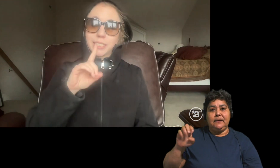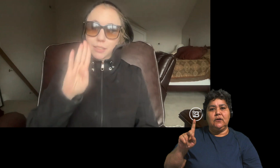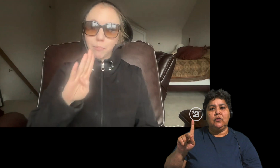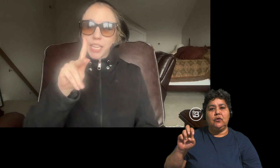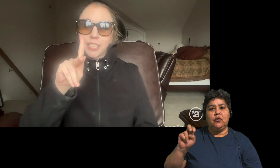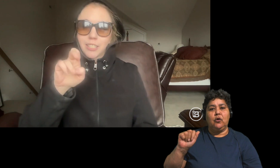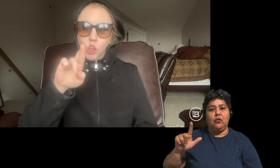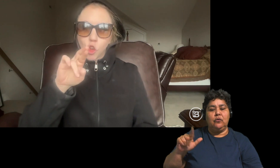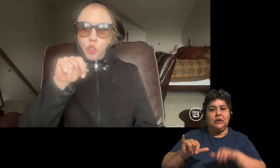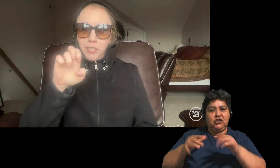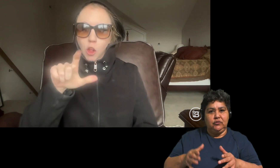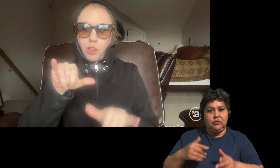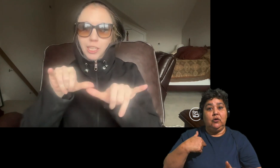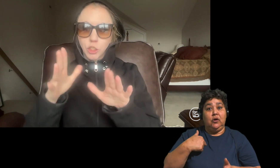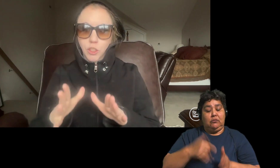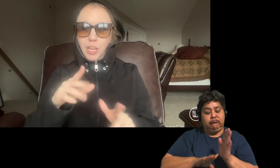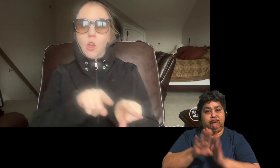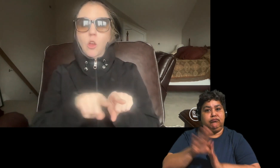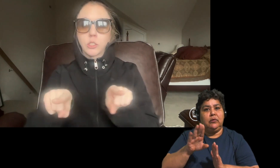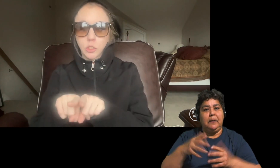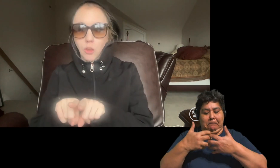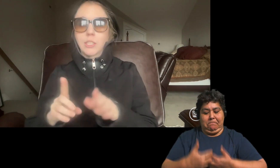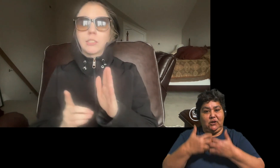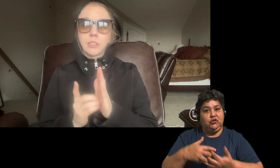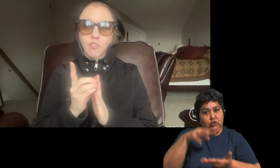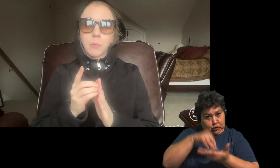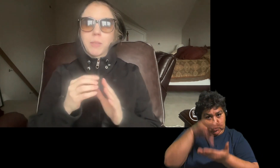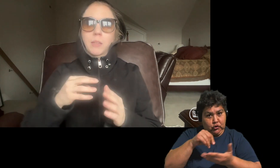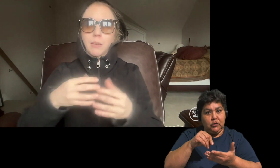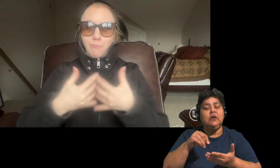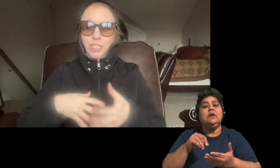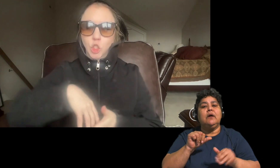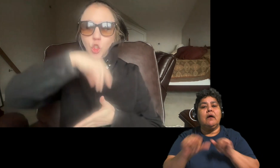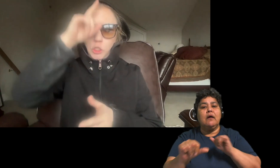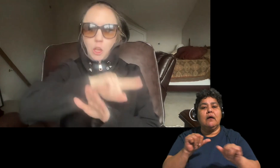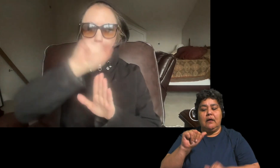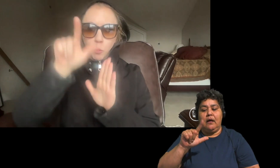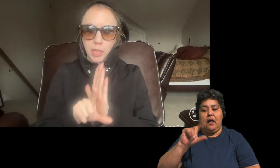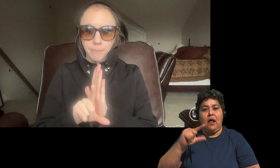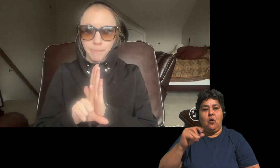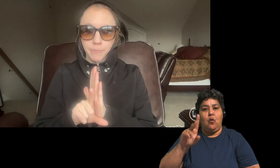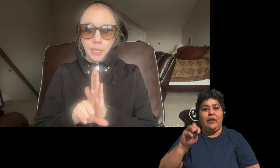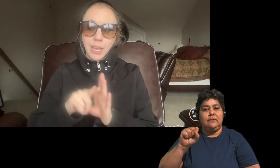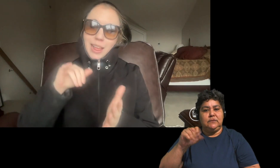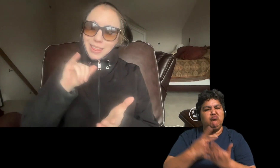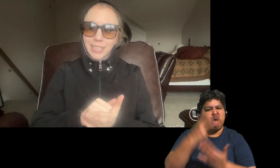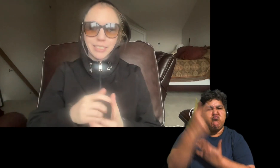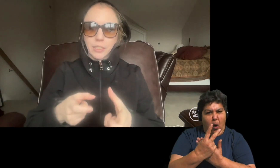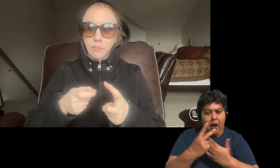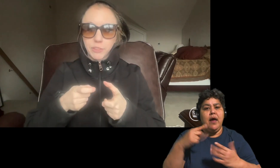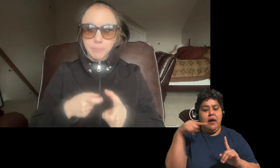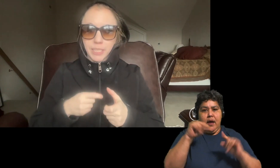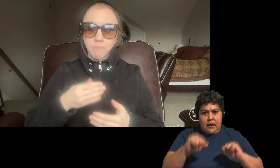Yes, I'm a deep specialist. I'm actually a database kernel engineer, and I also develop machine learning